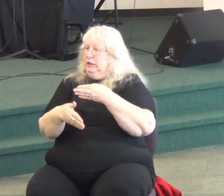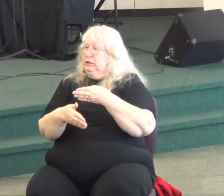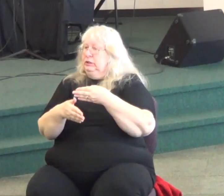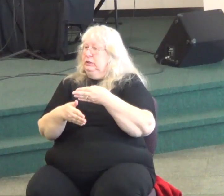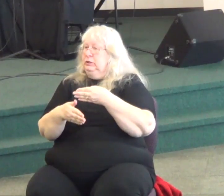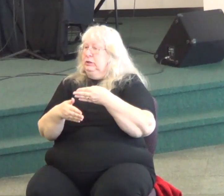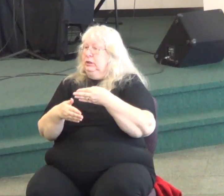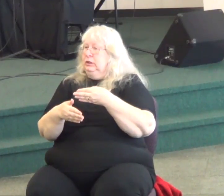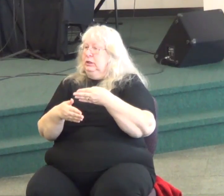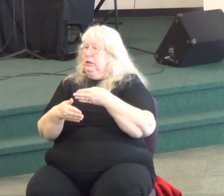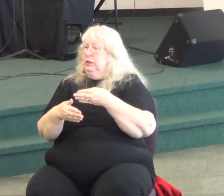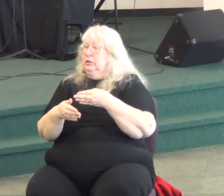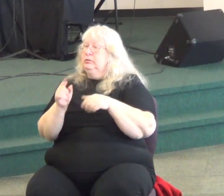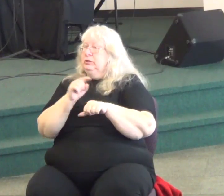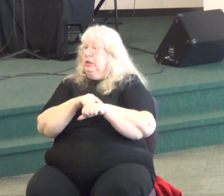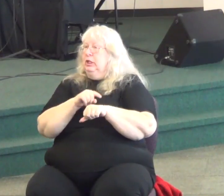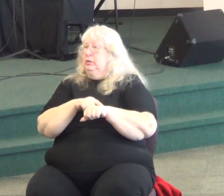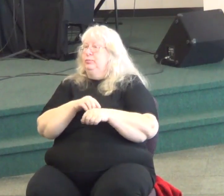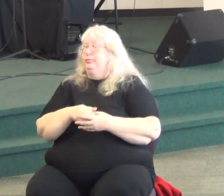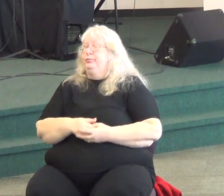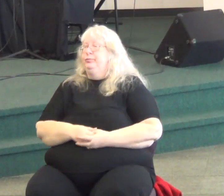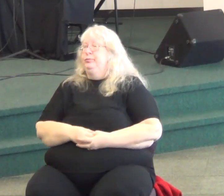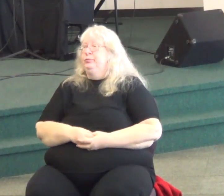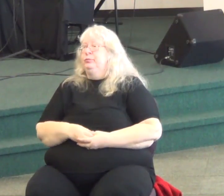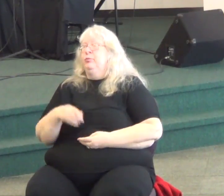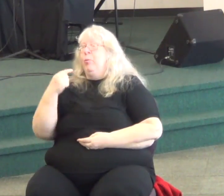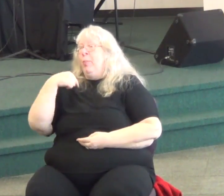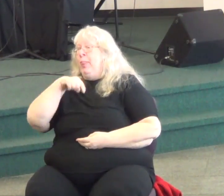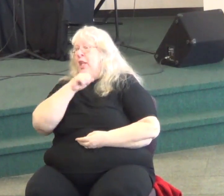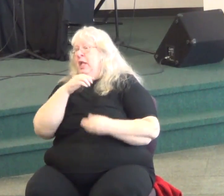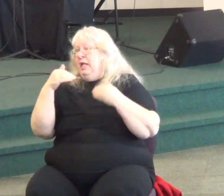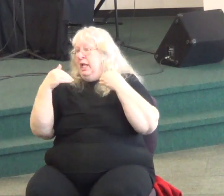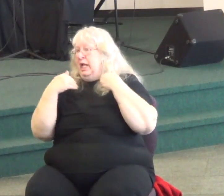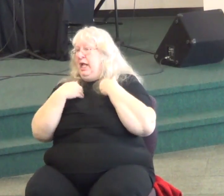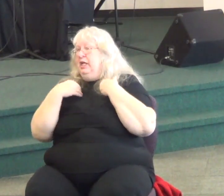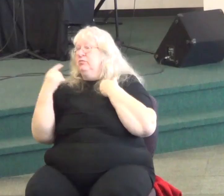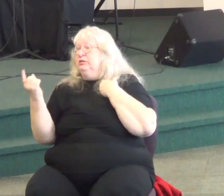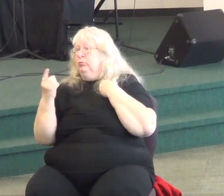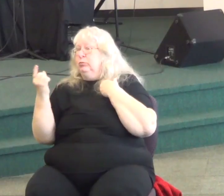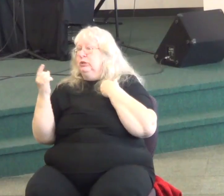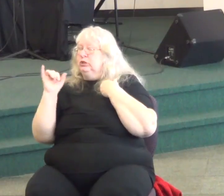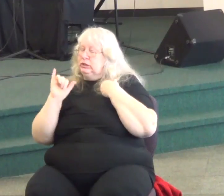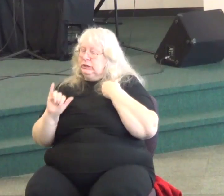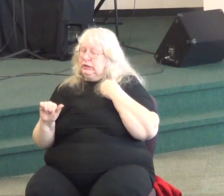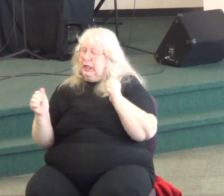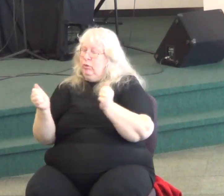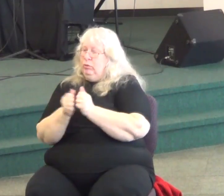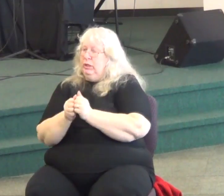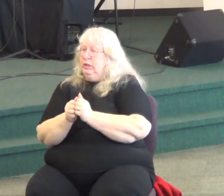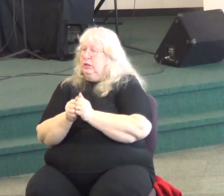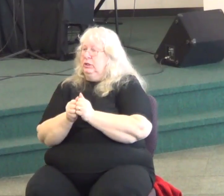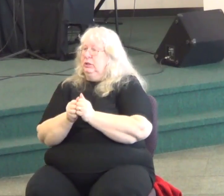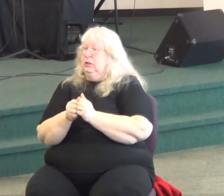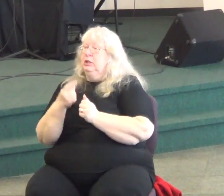Church, we got a buddy that'll stick to us closer than a brother, and his name's Jesus. He's a breath